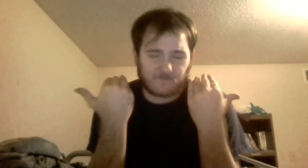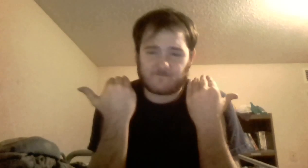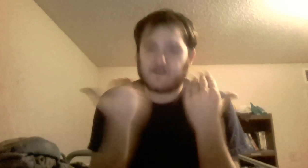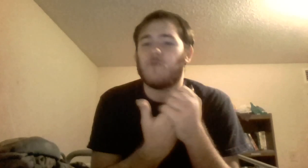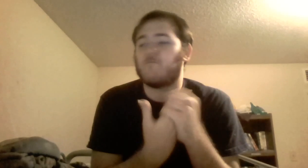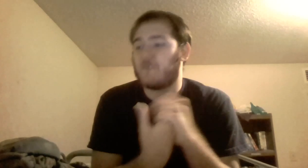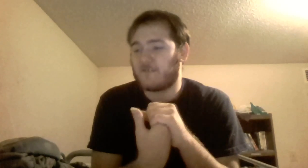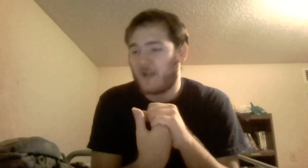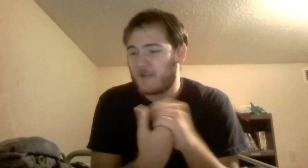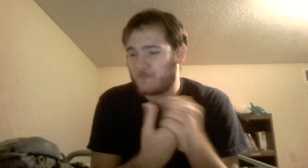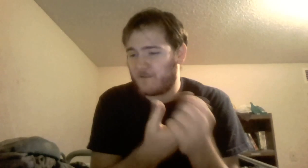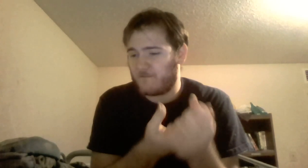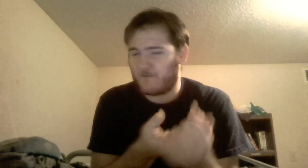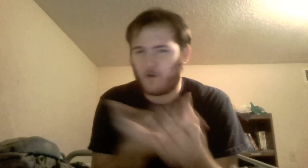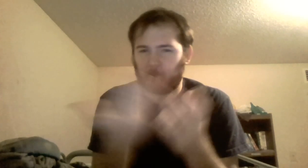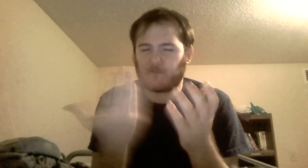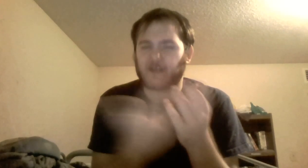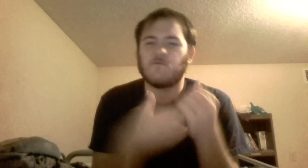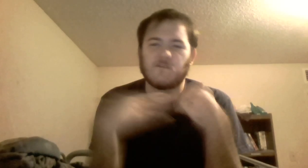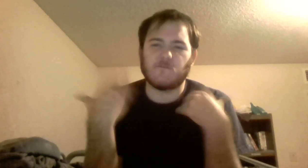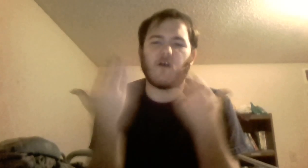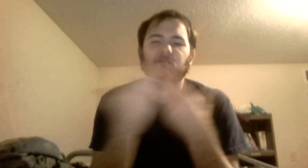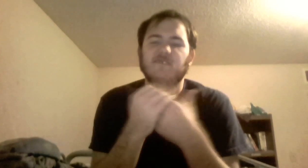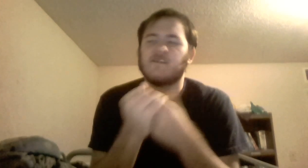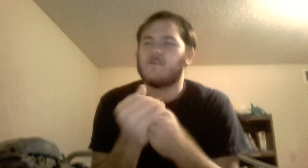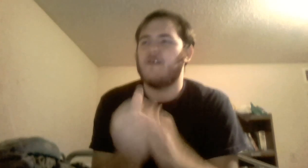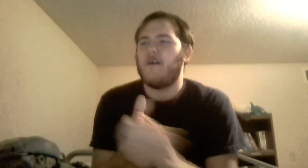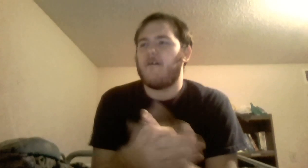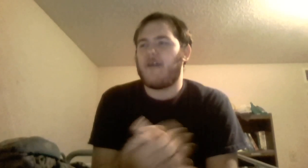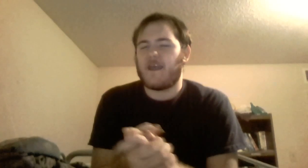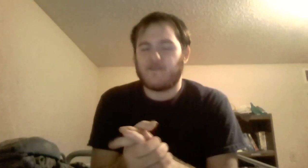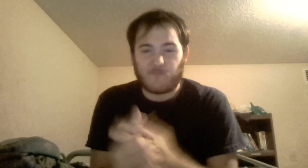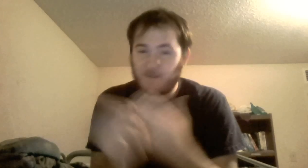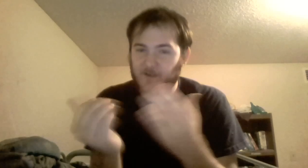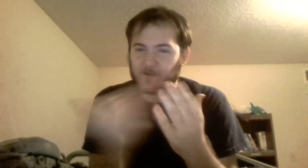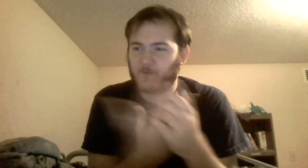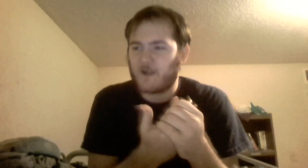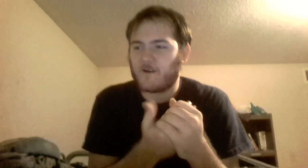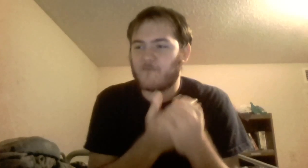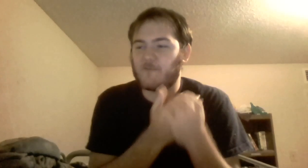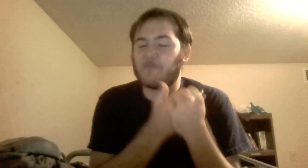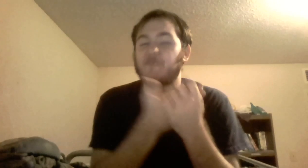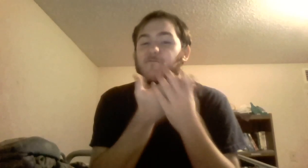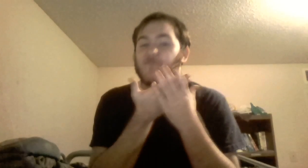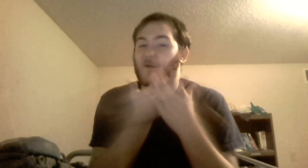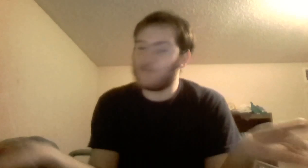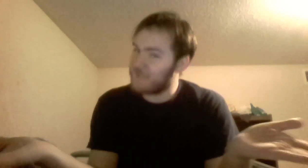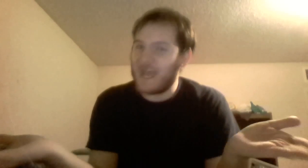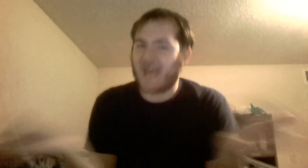retirement home place to do volunteer, and this is where we meet Russell's dad.